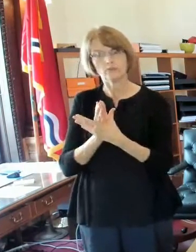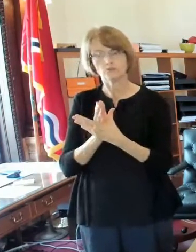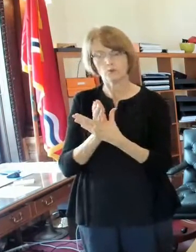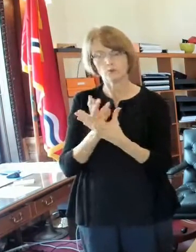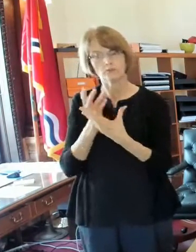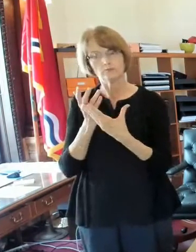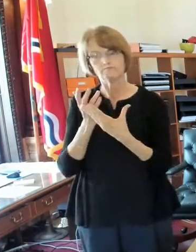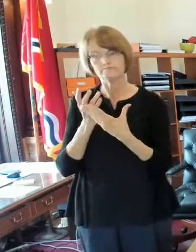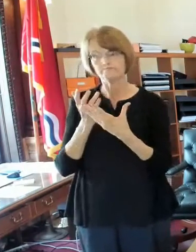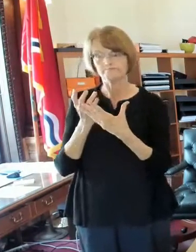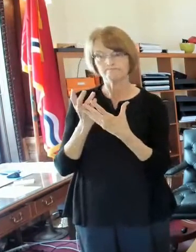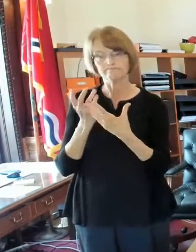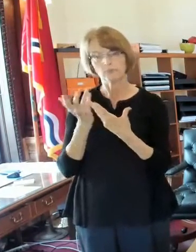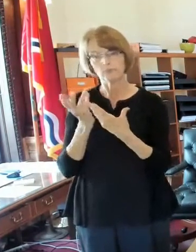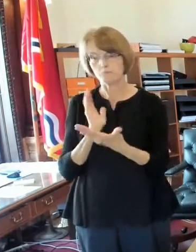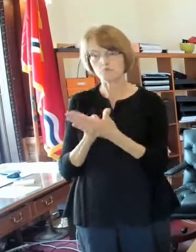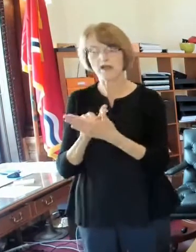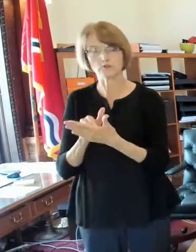is,